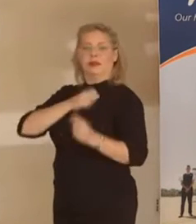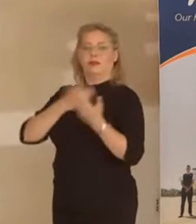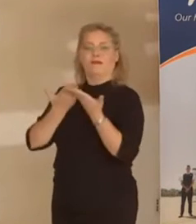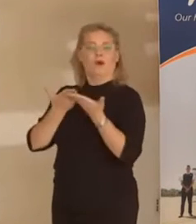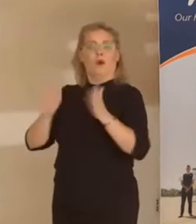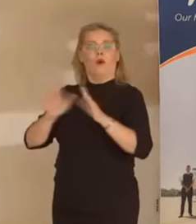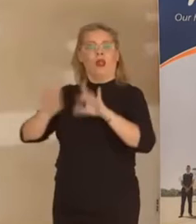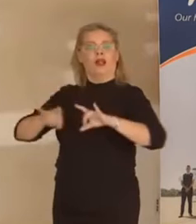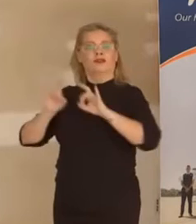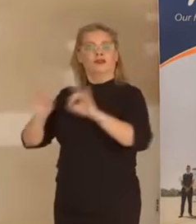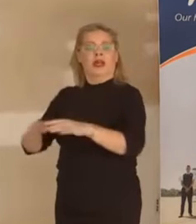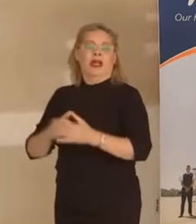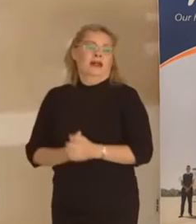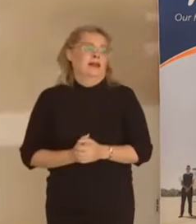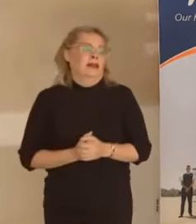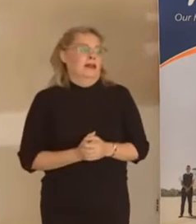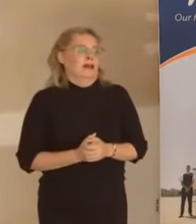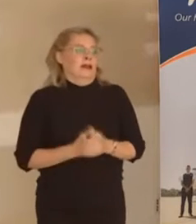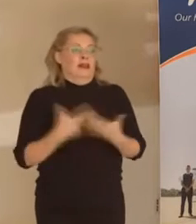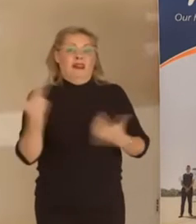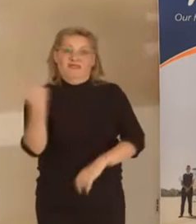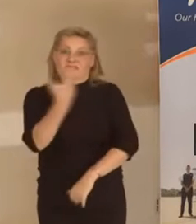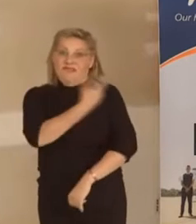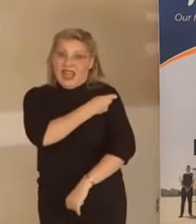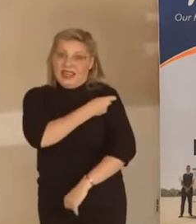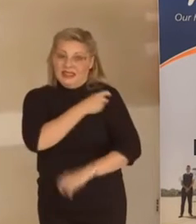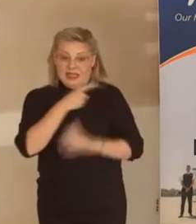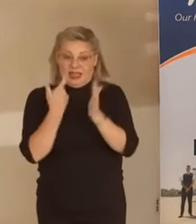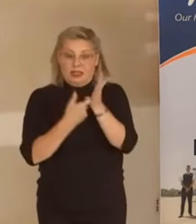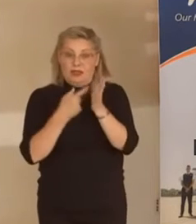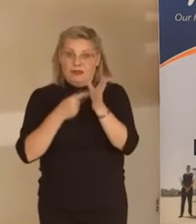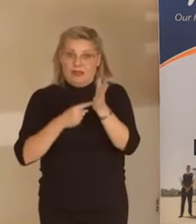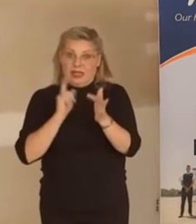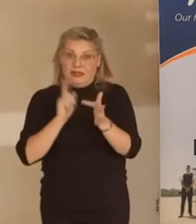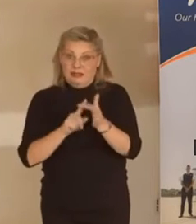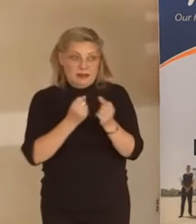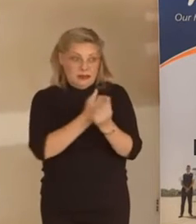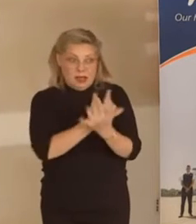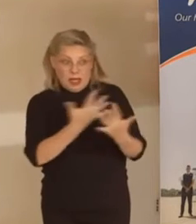that. Being out in Canam, if you look at the vaccination rates in regional and remote communities,